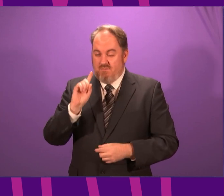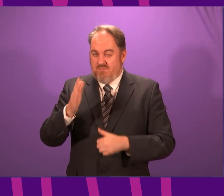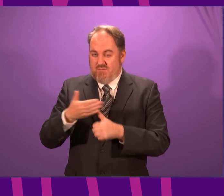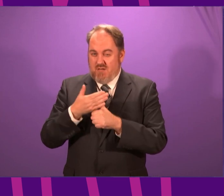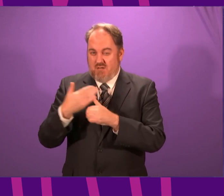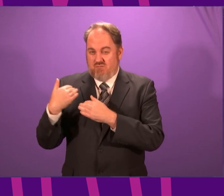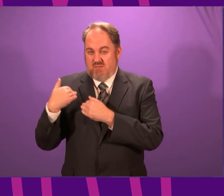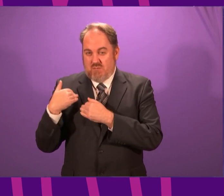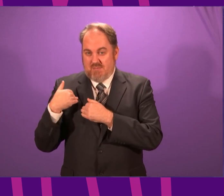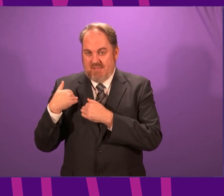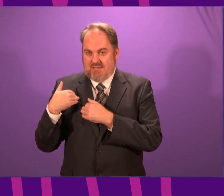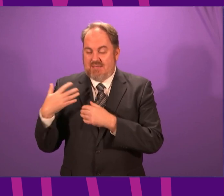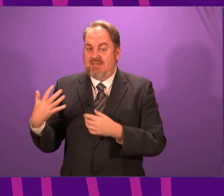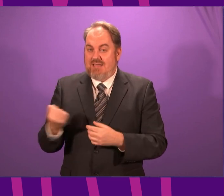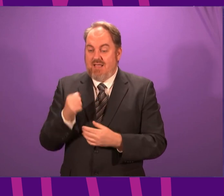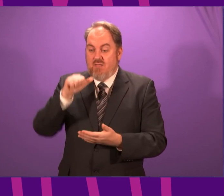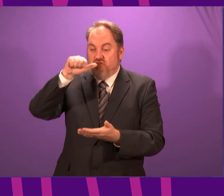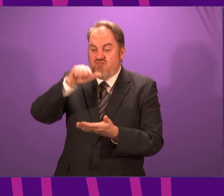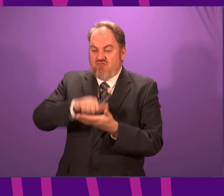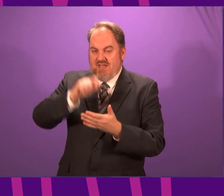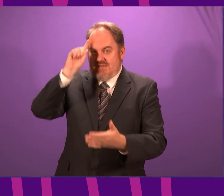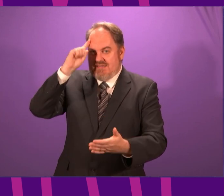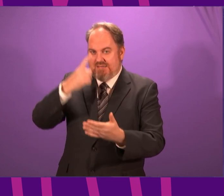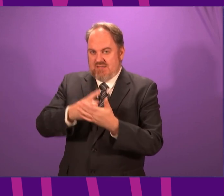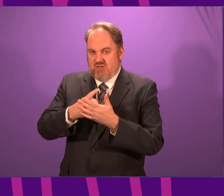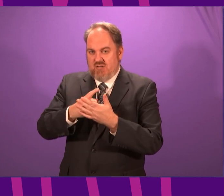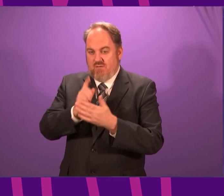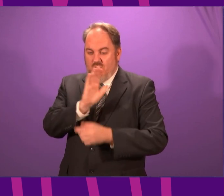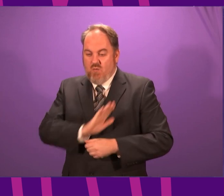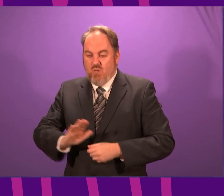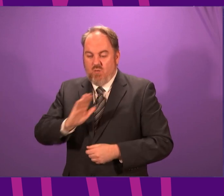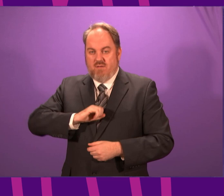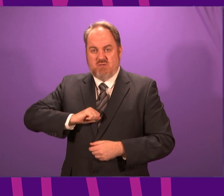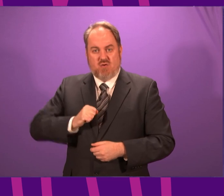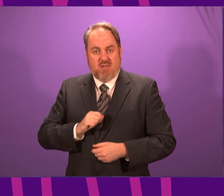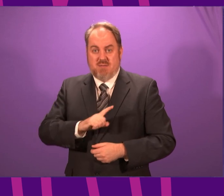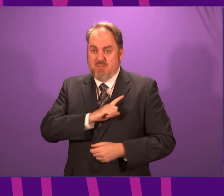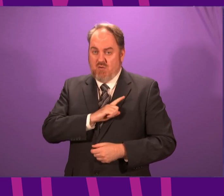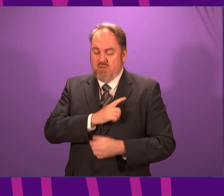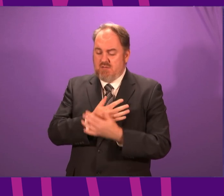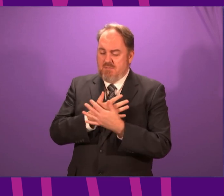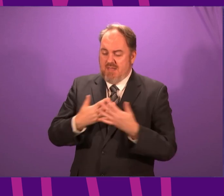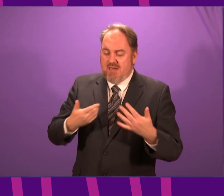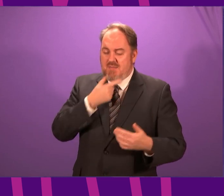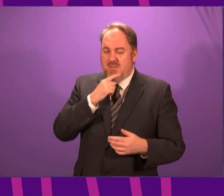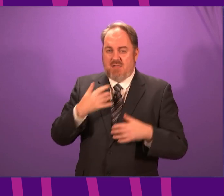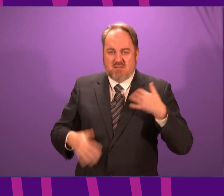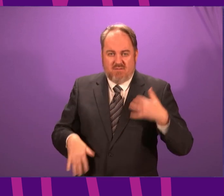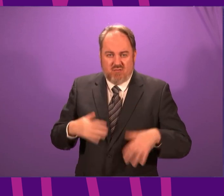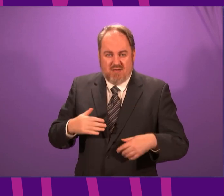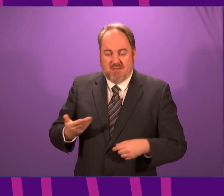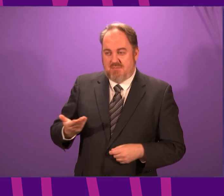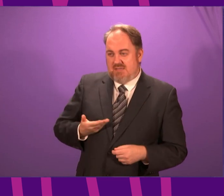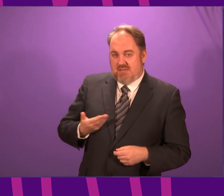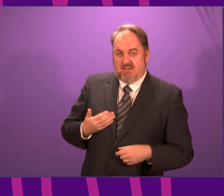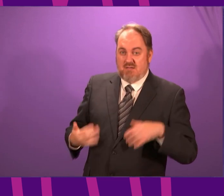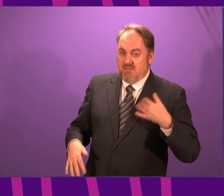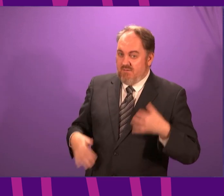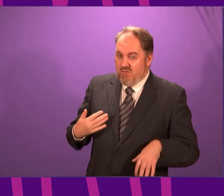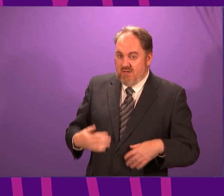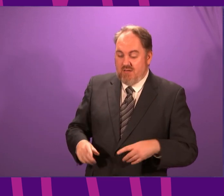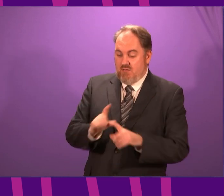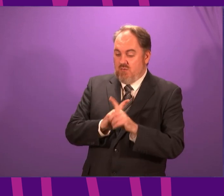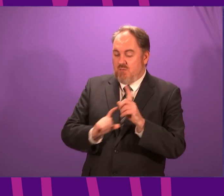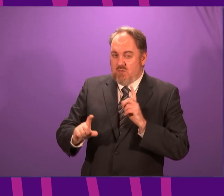right. We need to get this right for Scotland because people are suffering, businesses are suffering, and